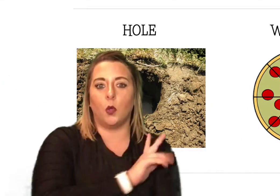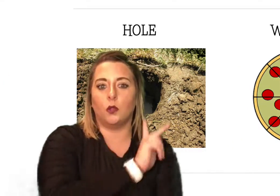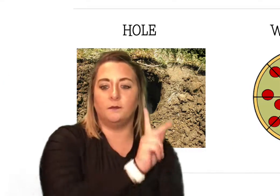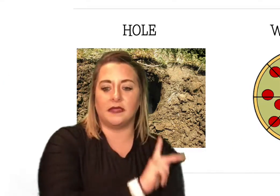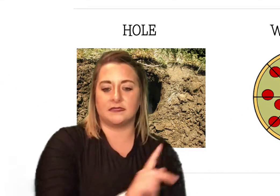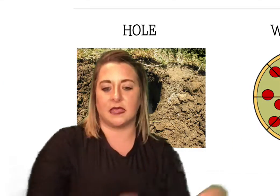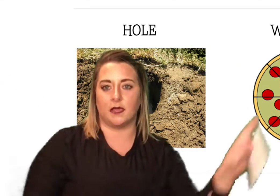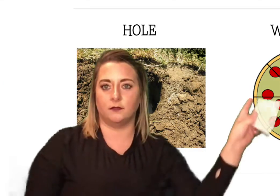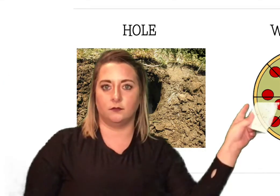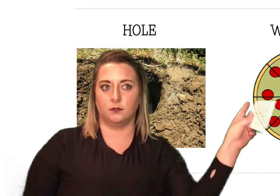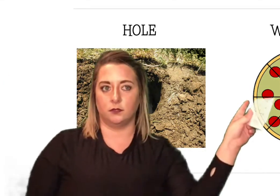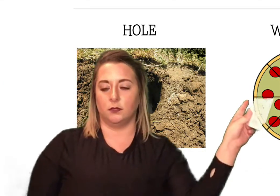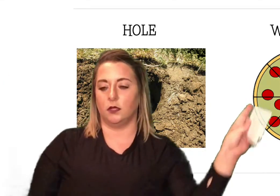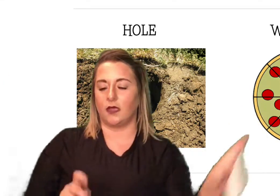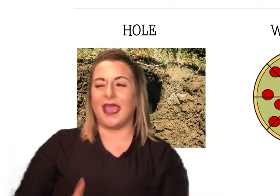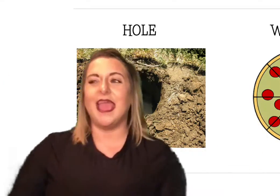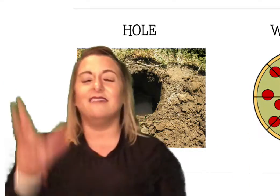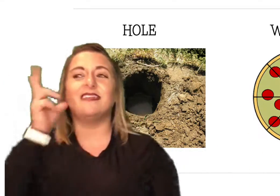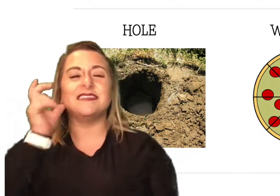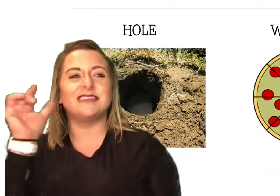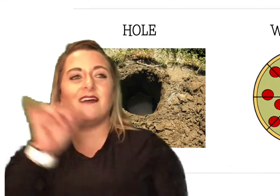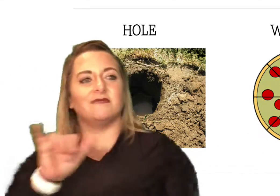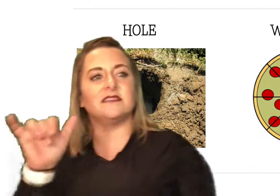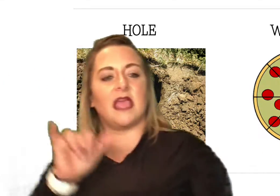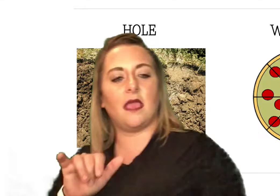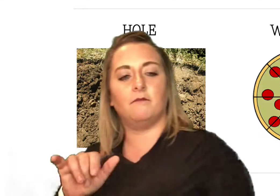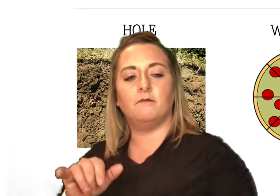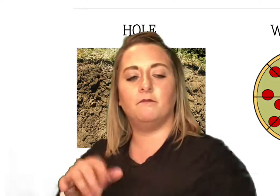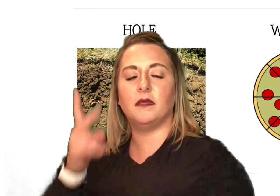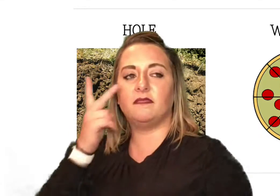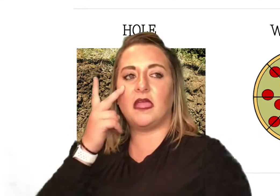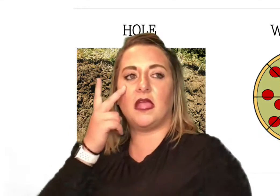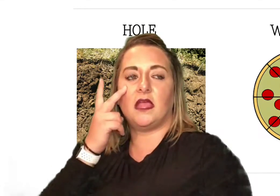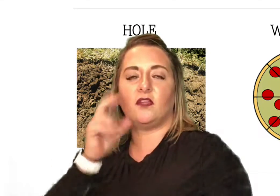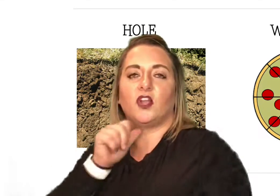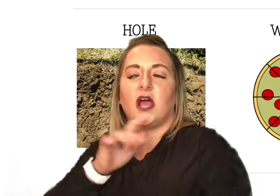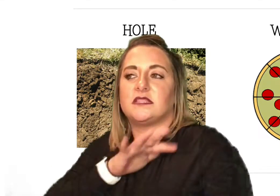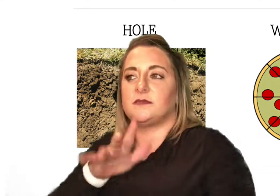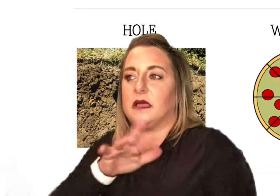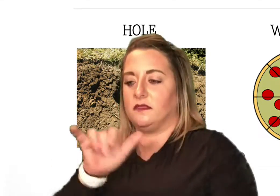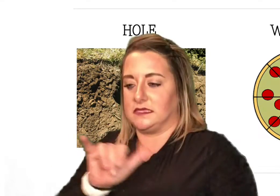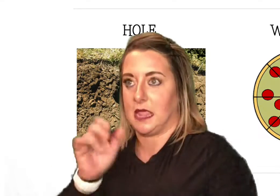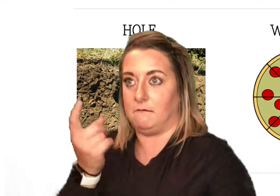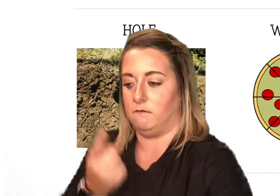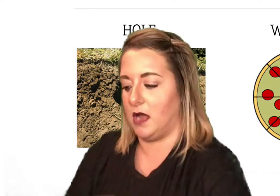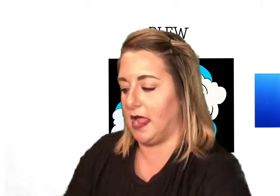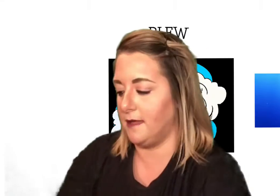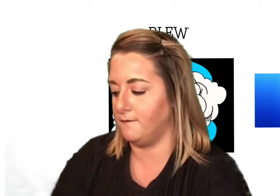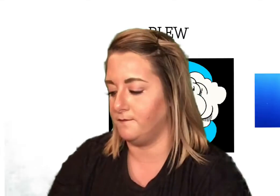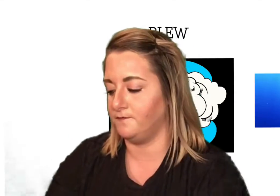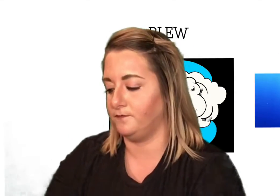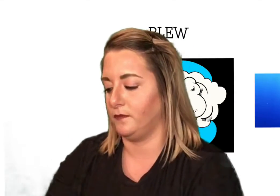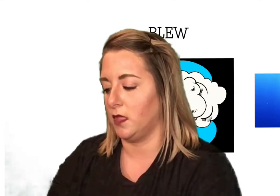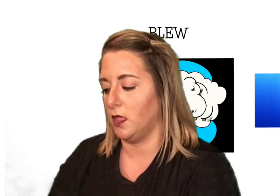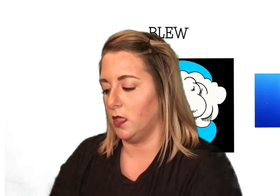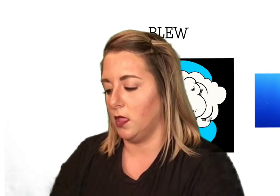a whole pizza. Okay? They sound the same, but they're not spelled the same,